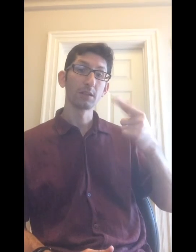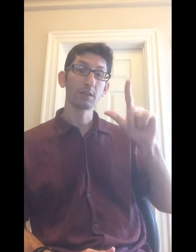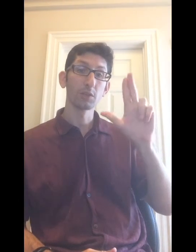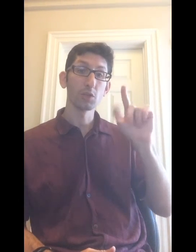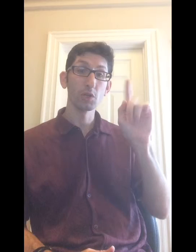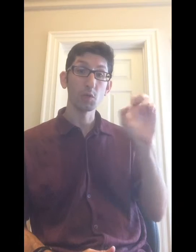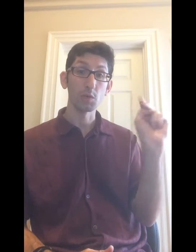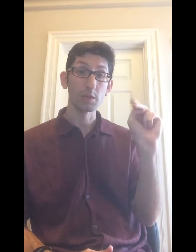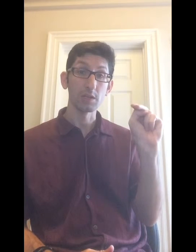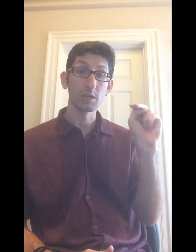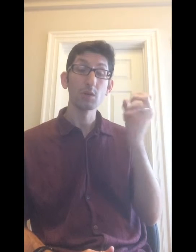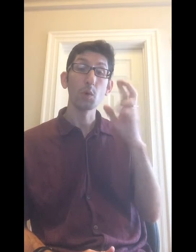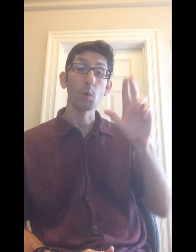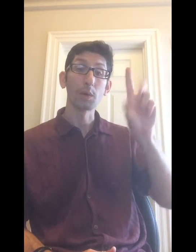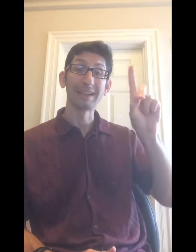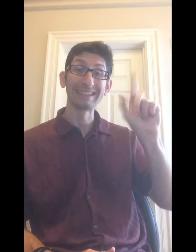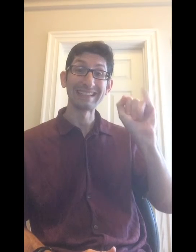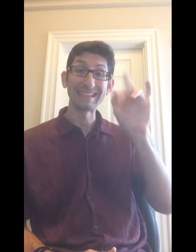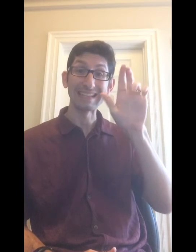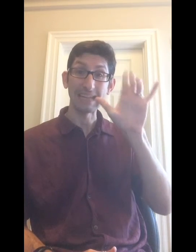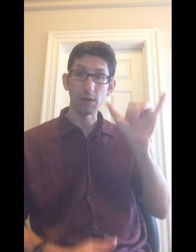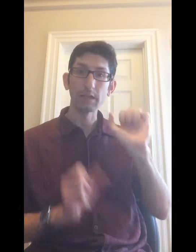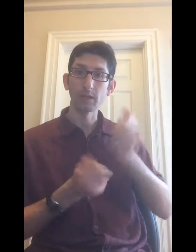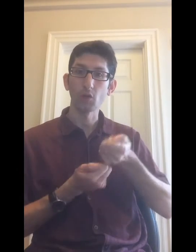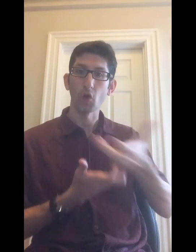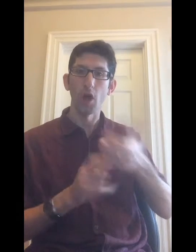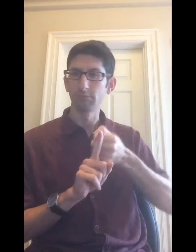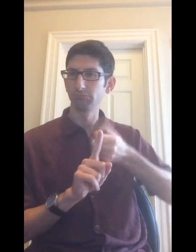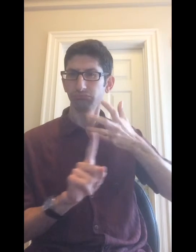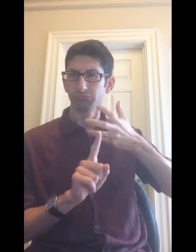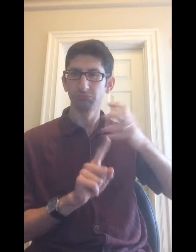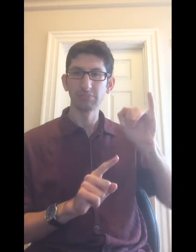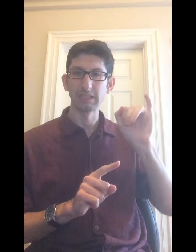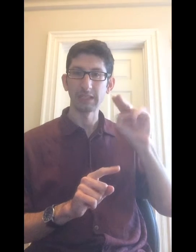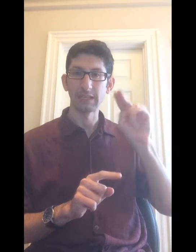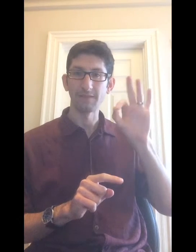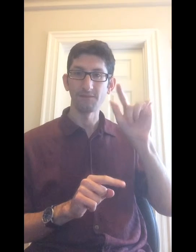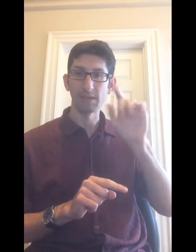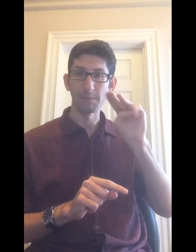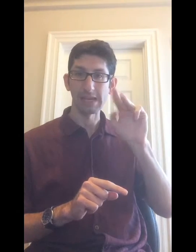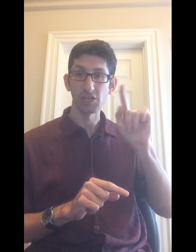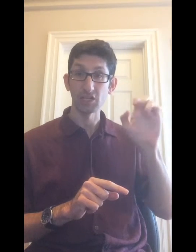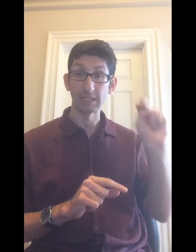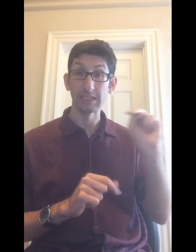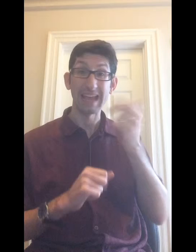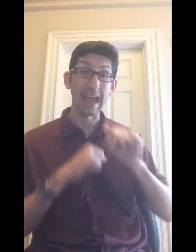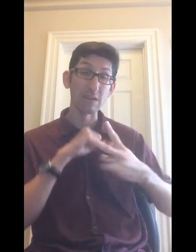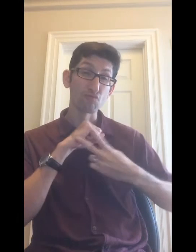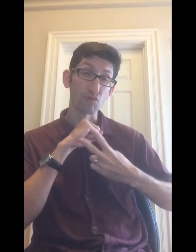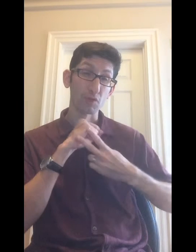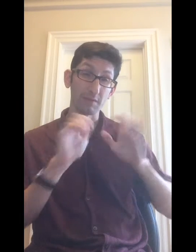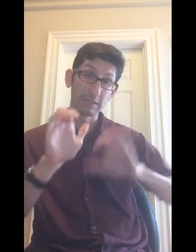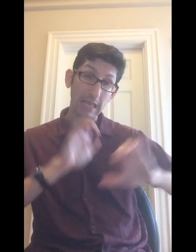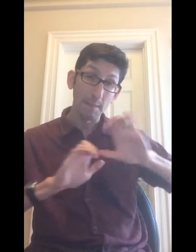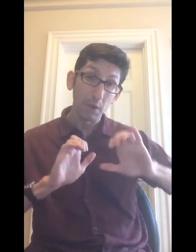dairy products, and all food that contains preservatives. Generally, dieters are